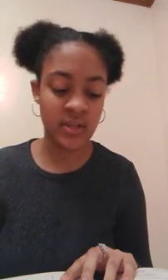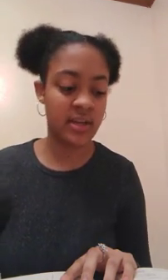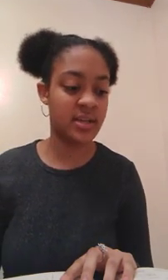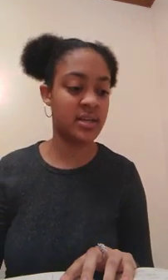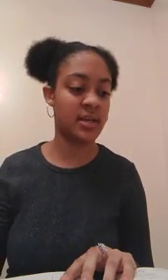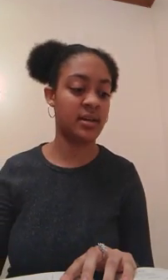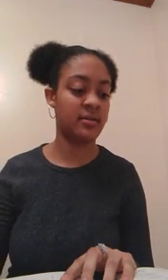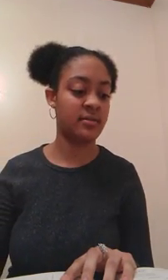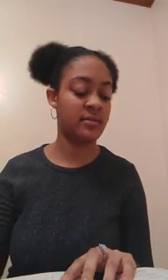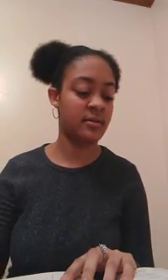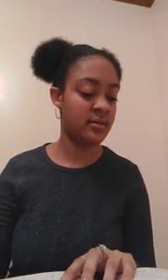let's see.